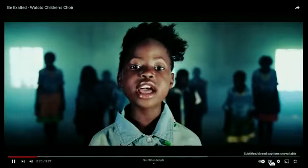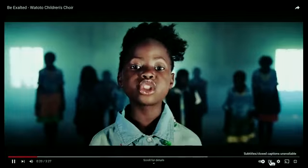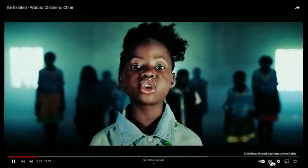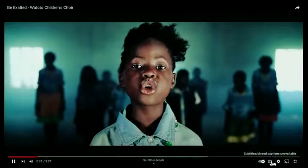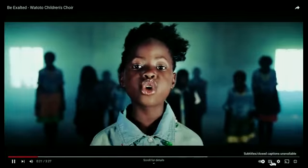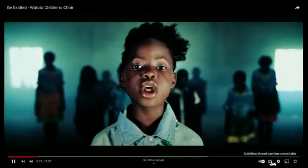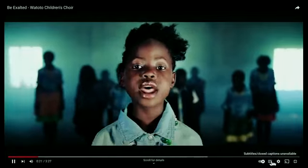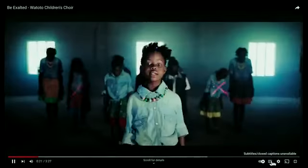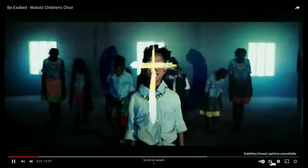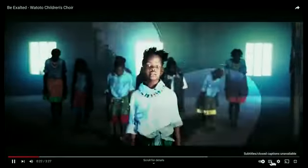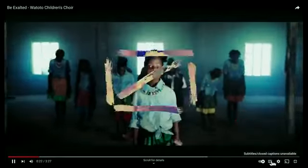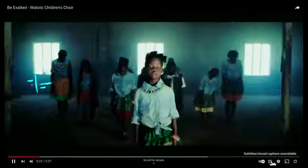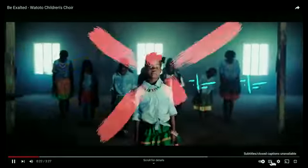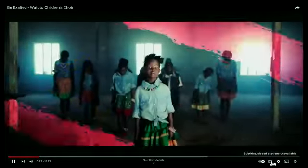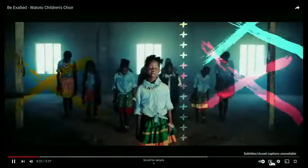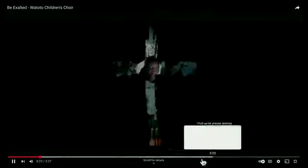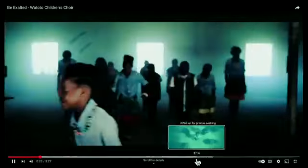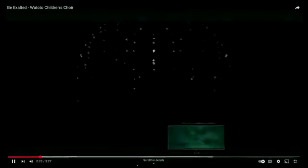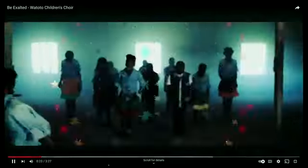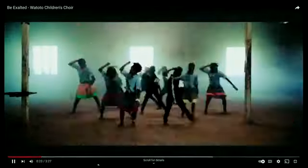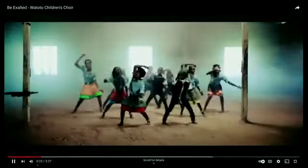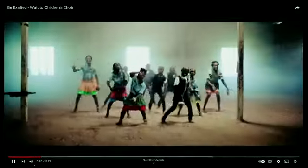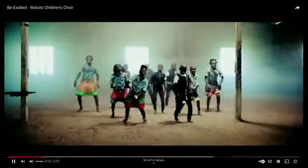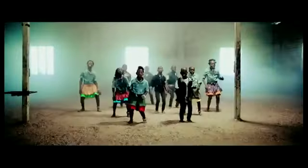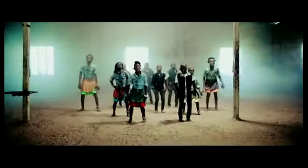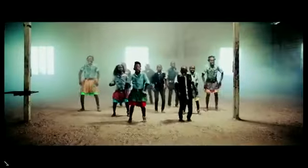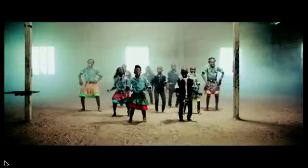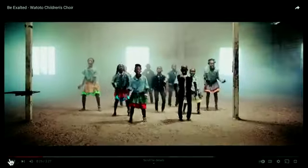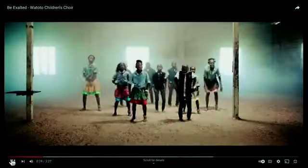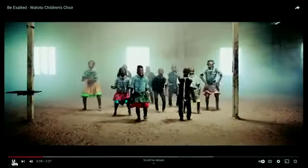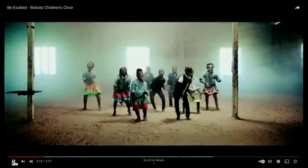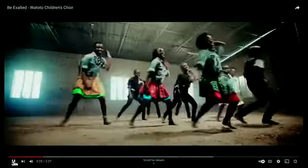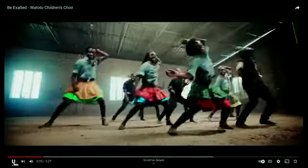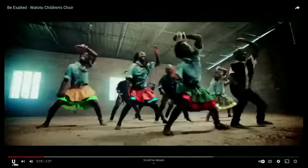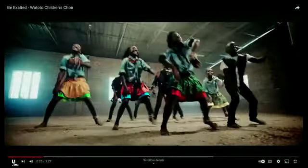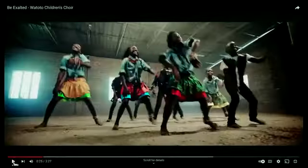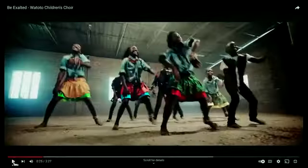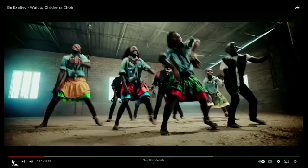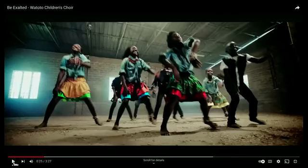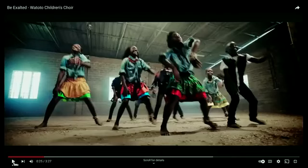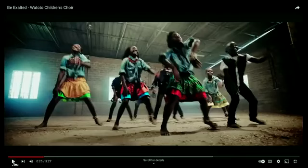yes, you reign. Oh, one moment, please hold. I'm trying to figure out the captions.